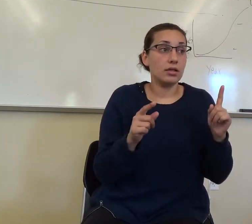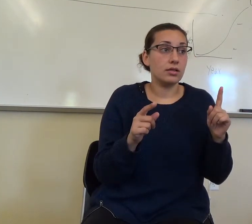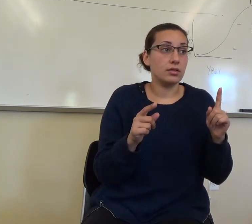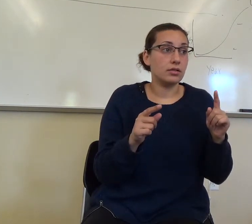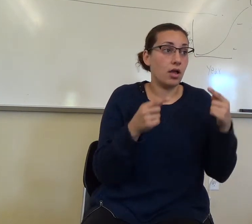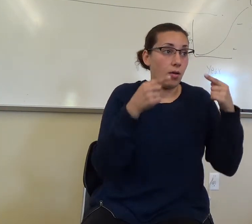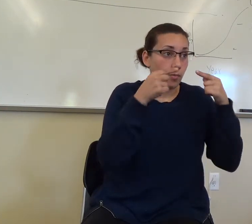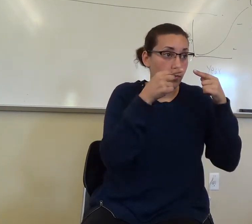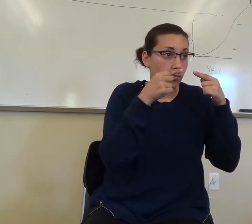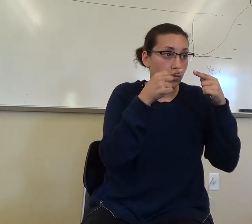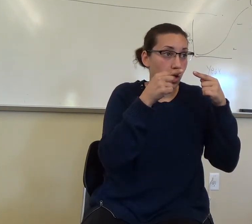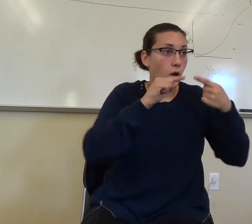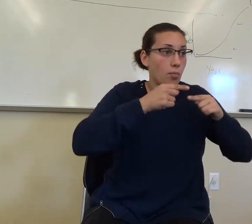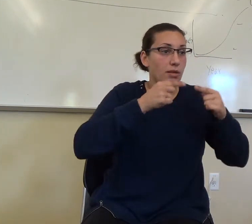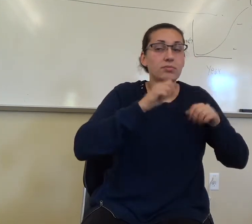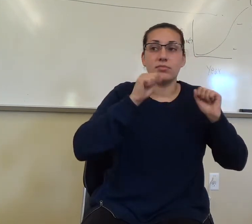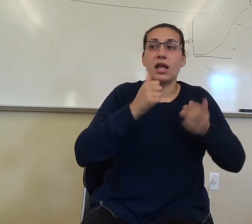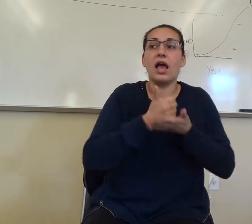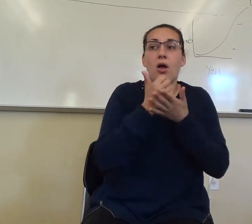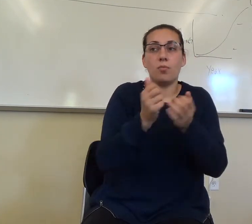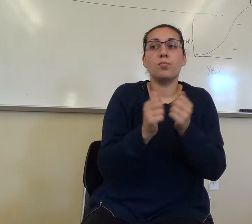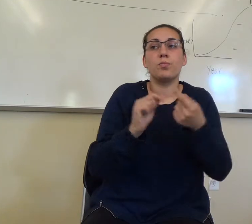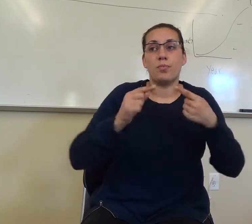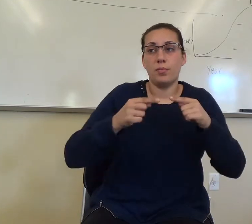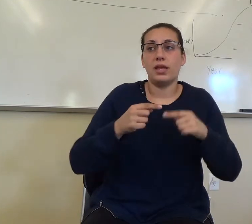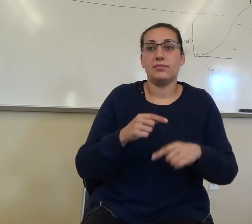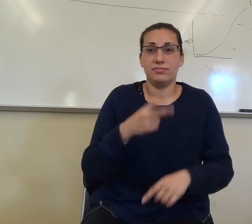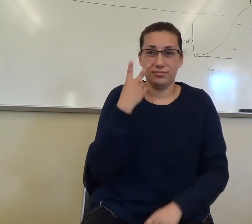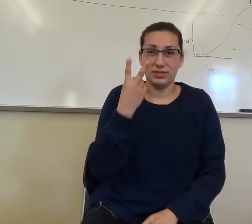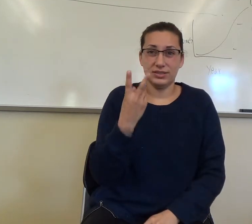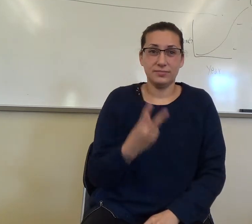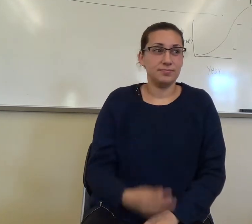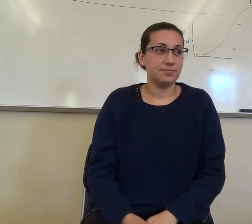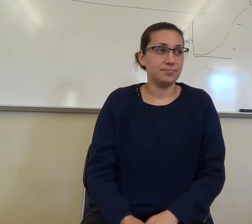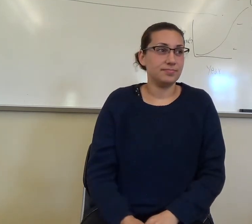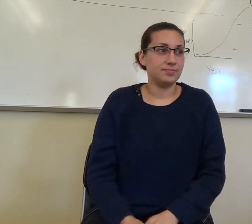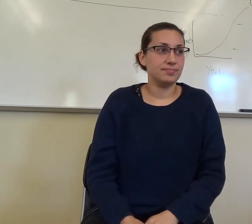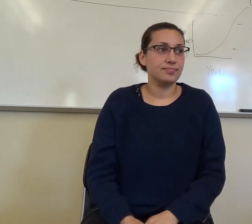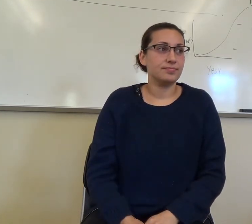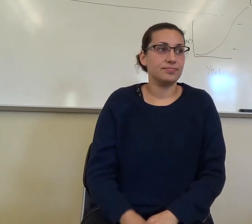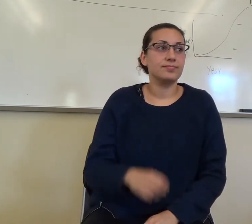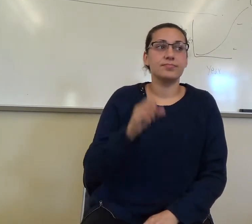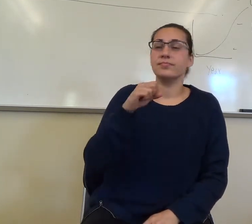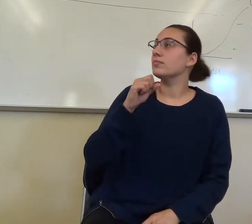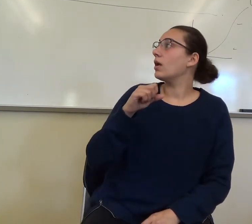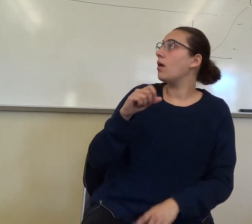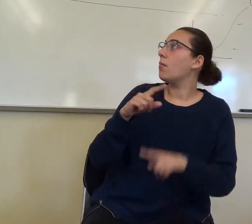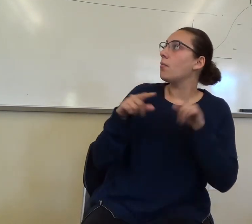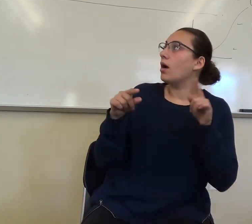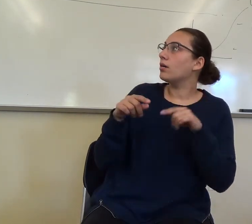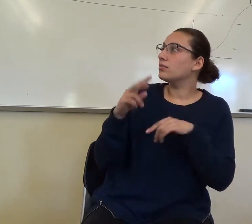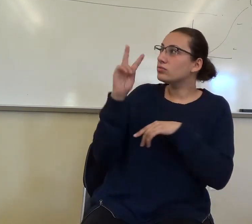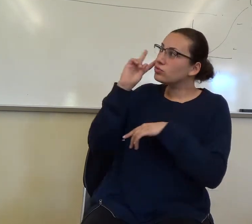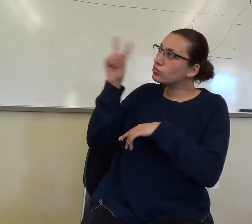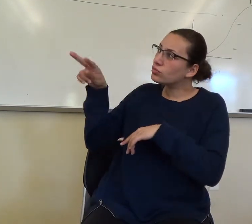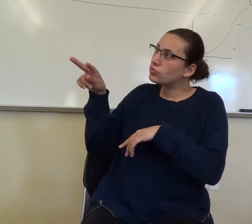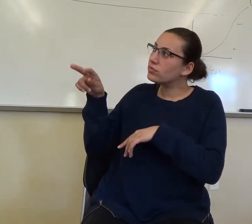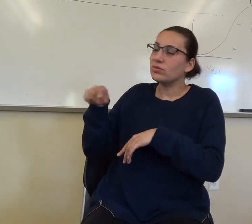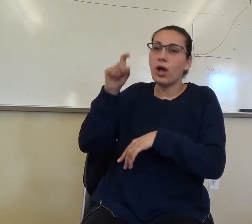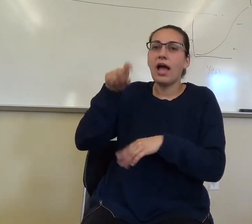Does everyone see how we got to that? But look at what we had to do up here. So again, I want to see that